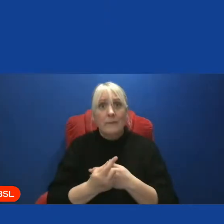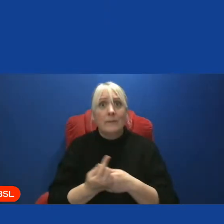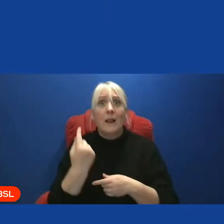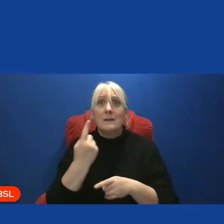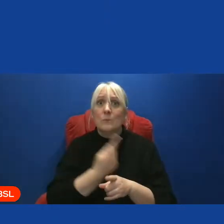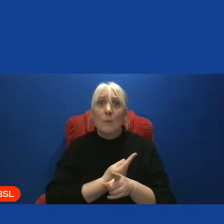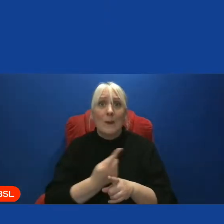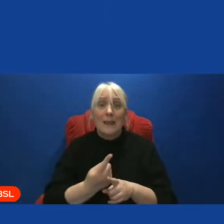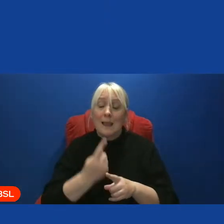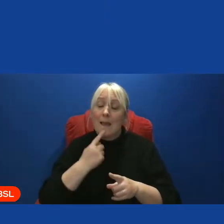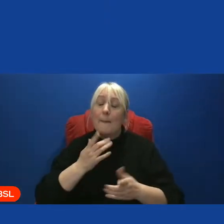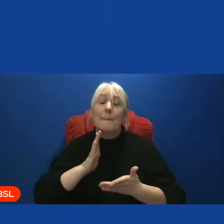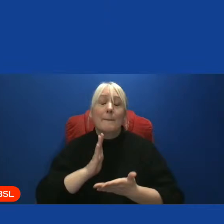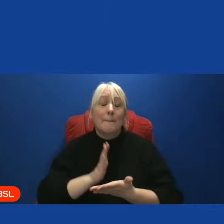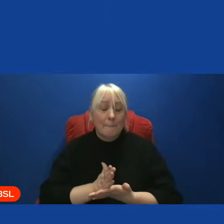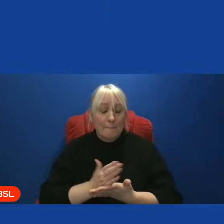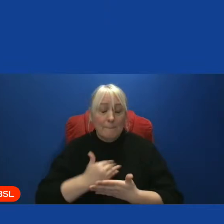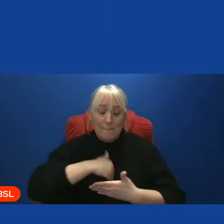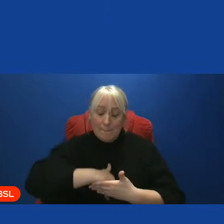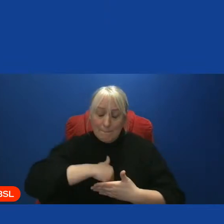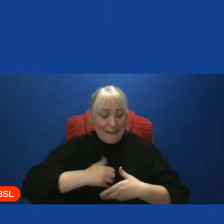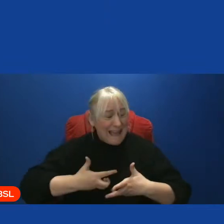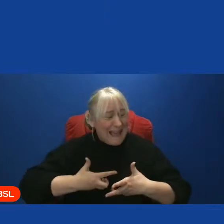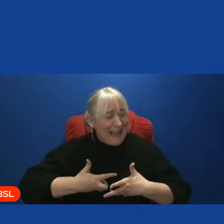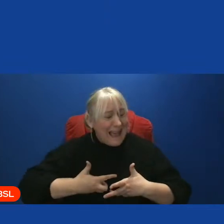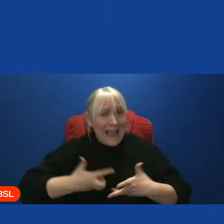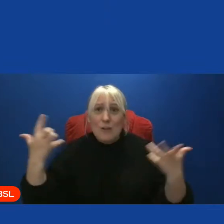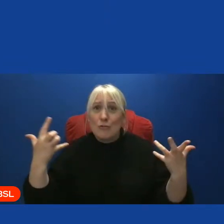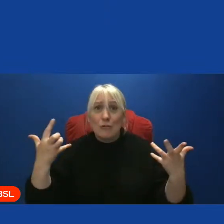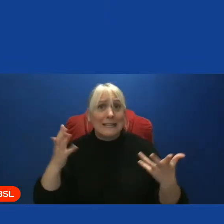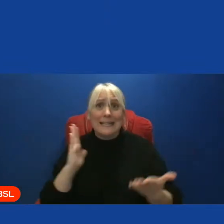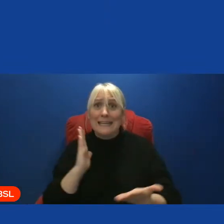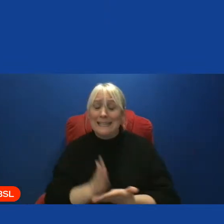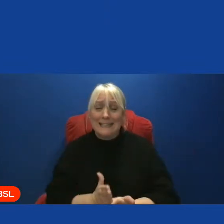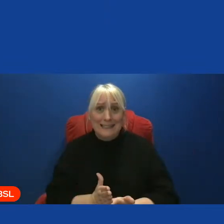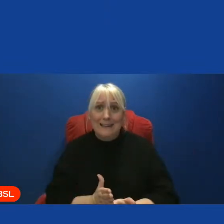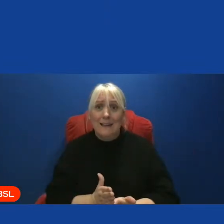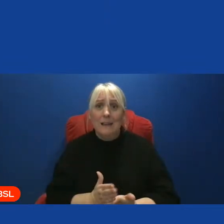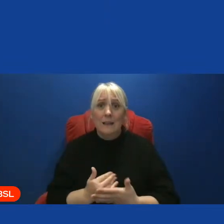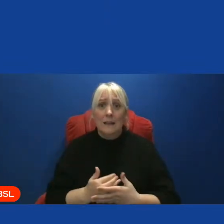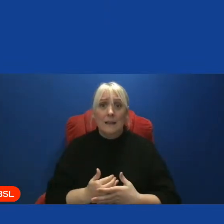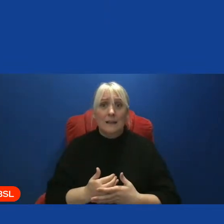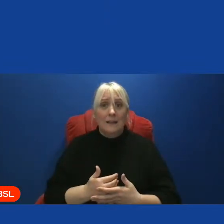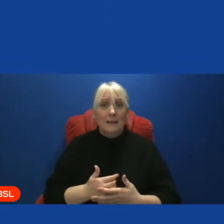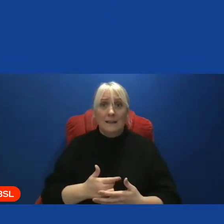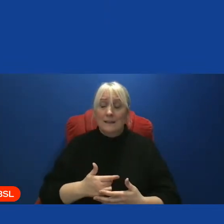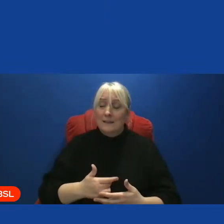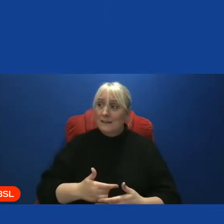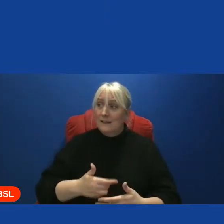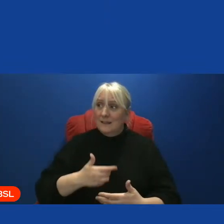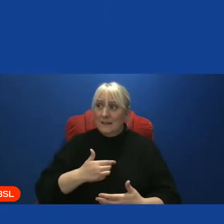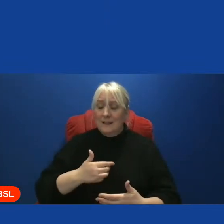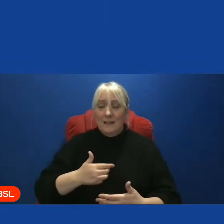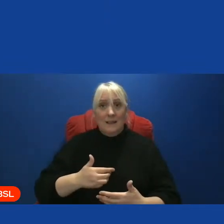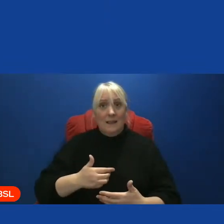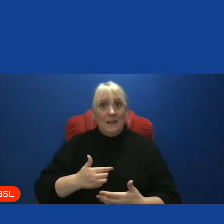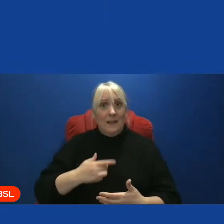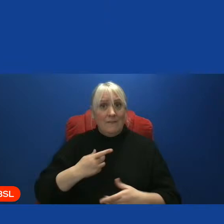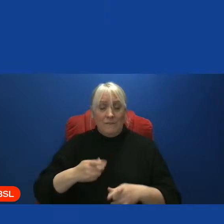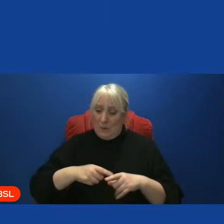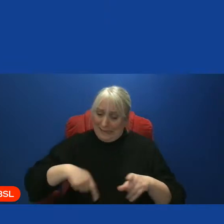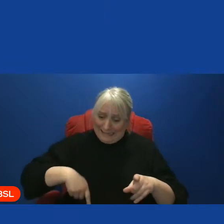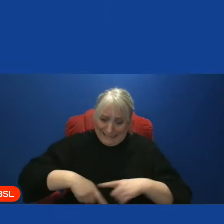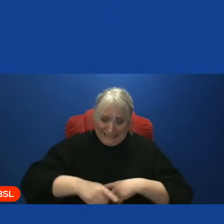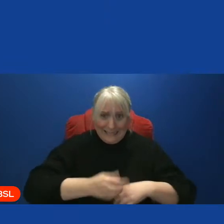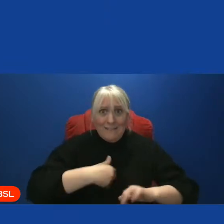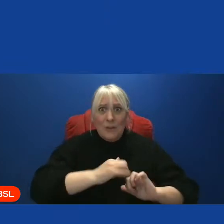you how angry I am. I'm so angry. I don't know. I feel like kicking the furniture or something. I've had